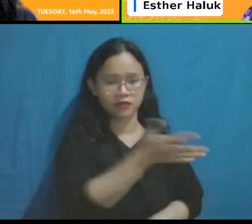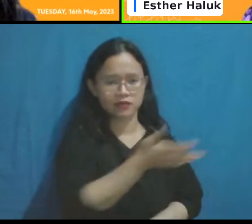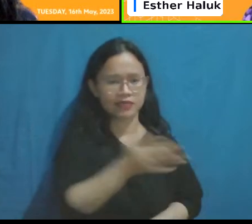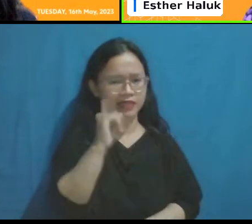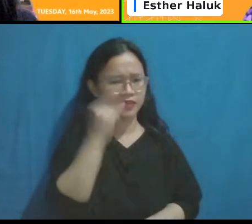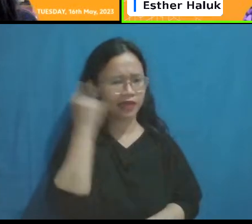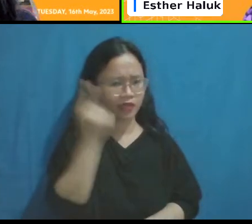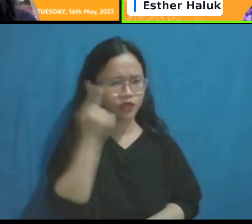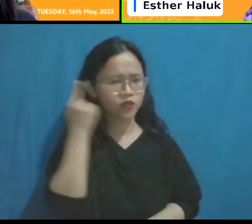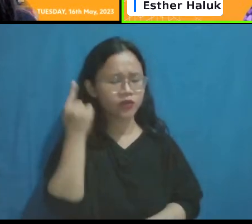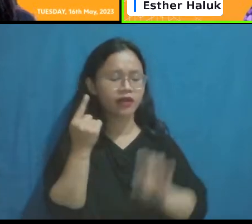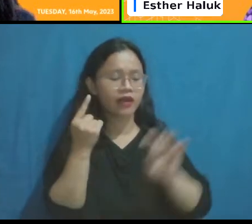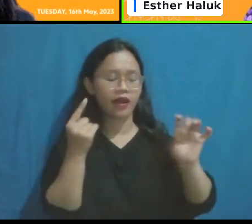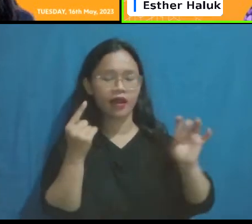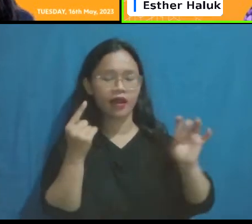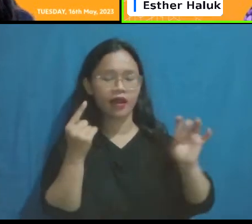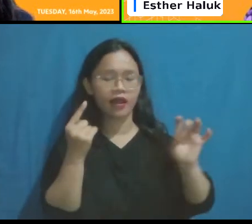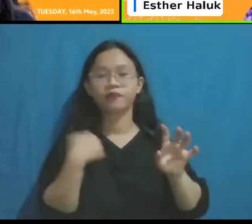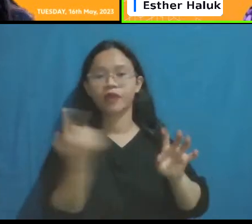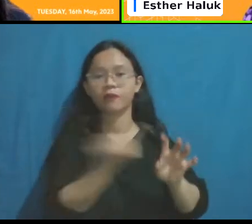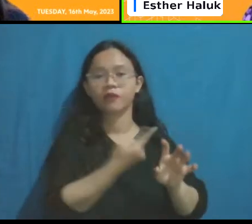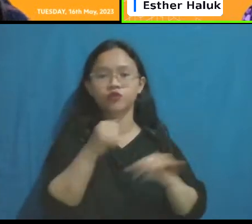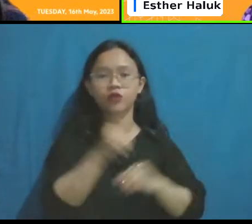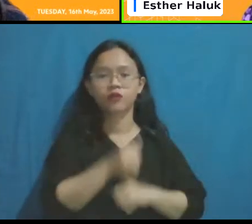want in every,